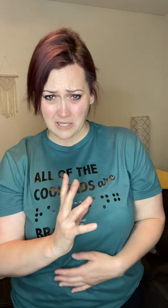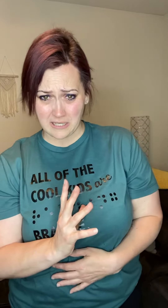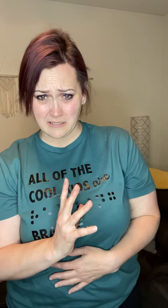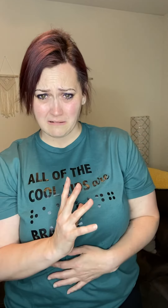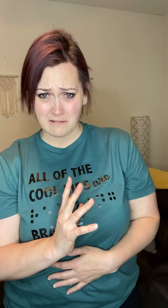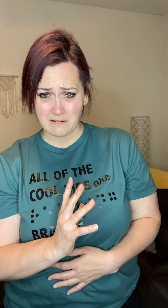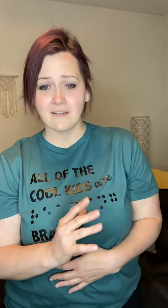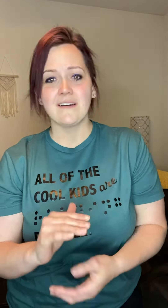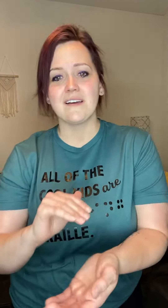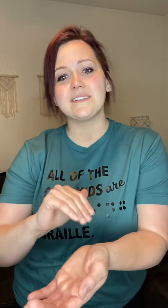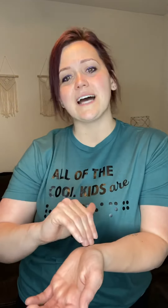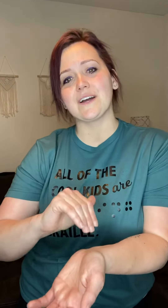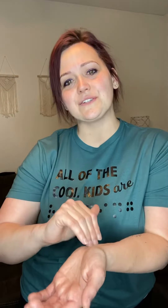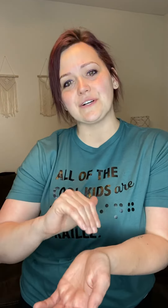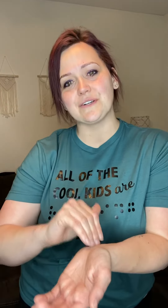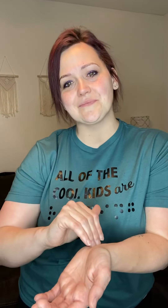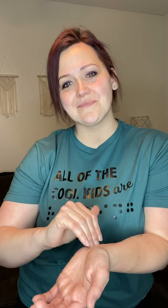okay? Doctor.